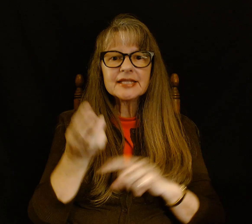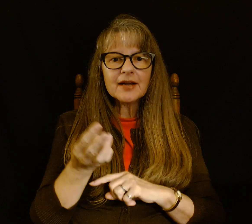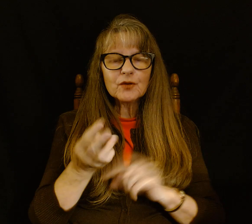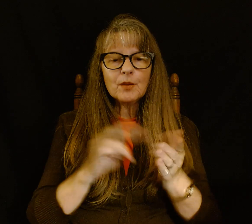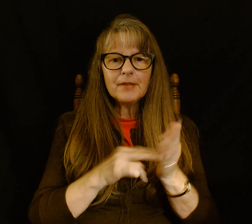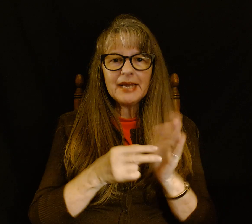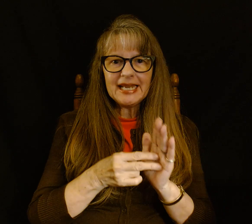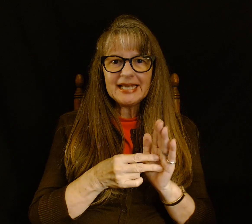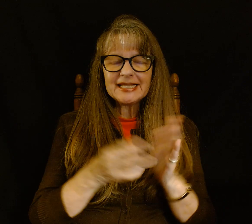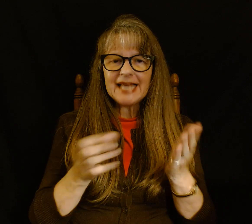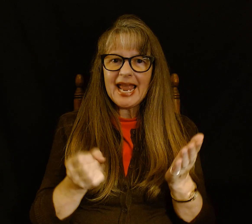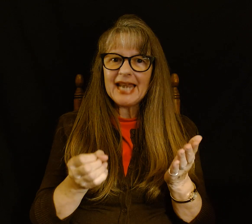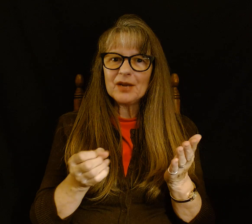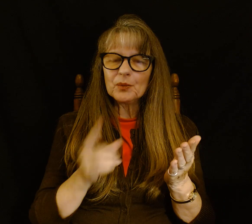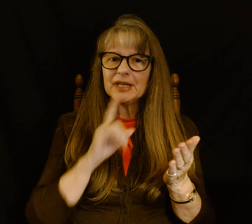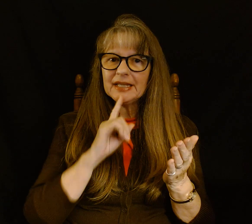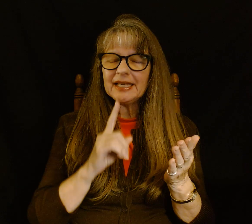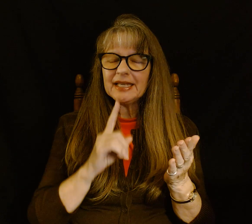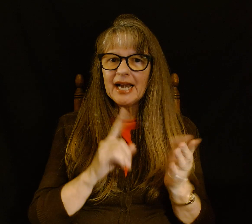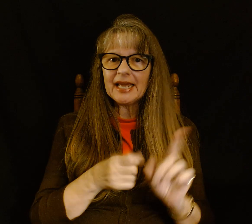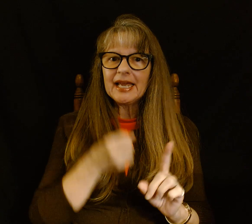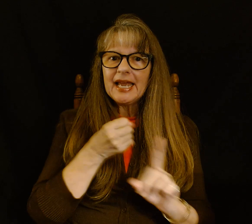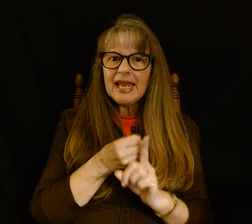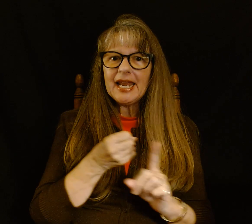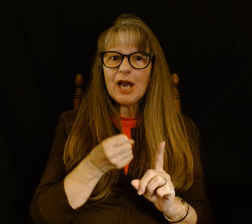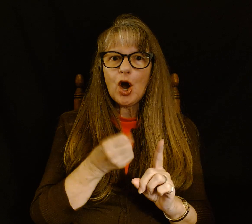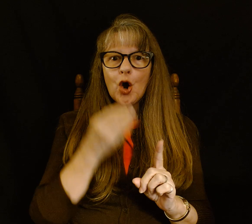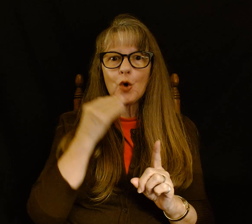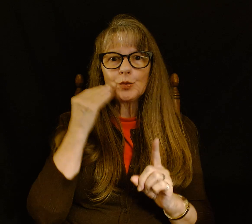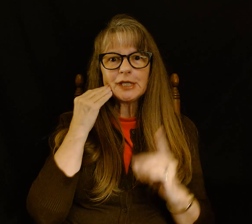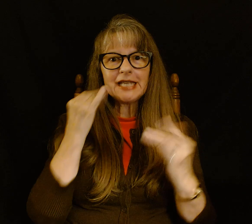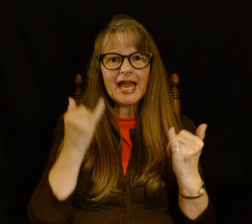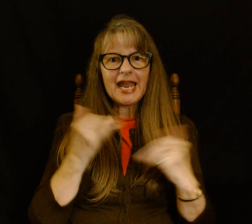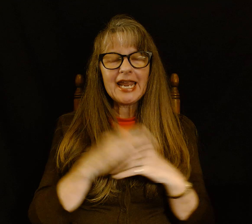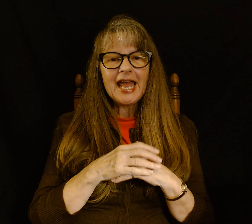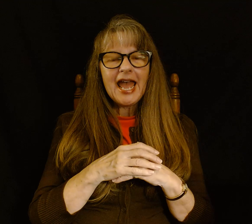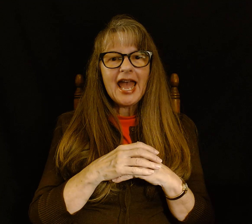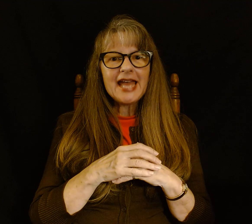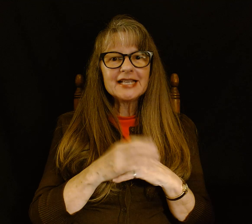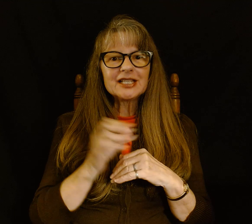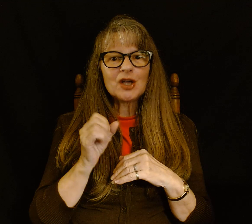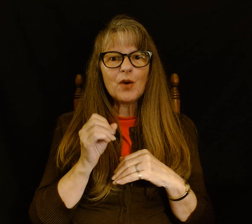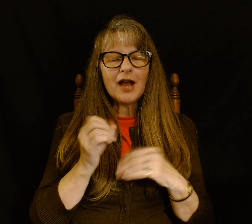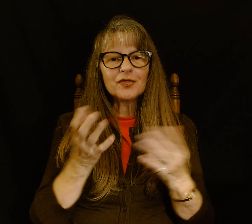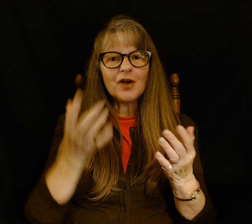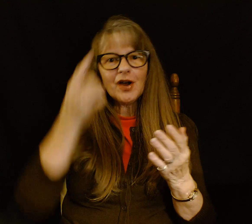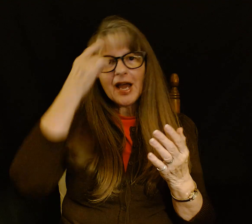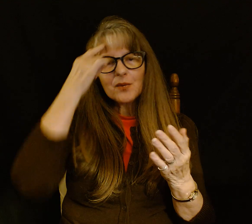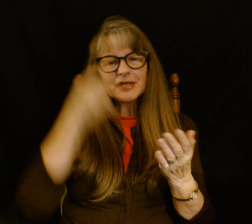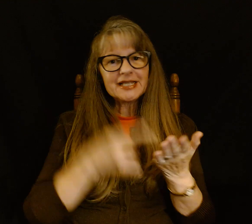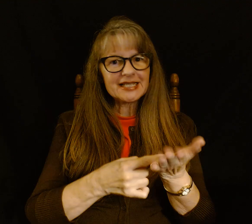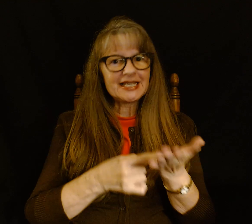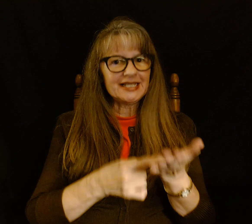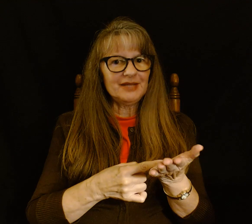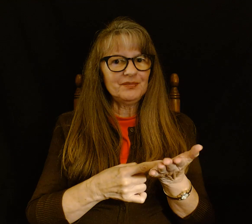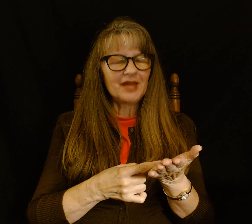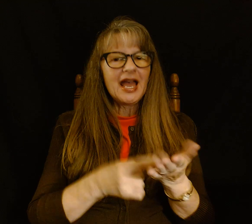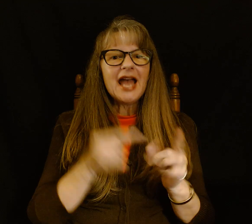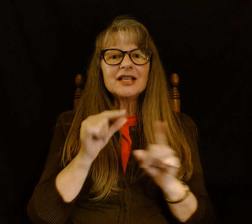several meanings, and it really kind of hit home today. And so I thought I would discuss it. And so